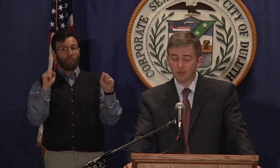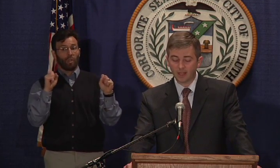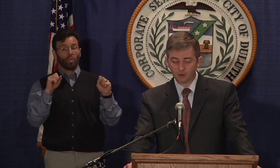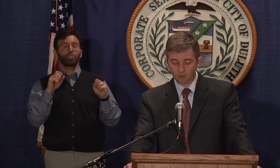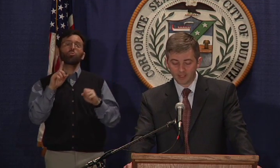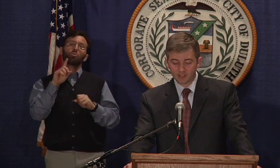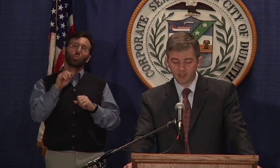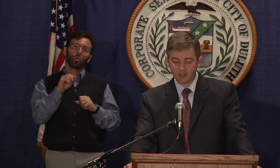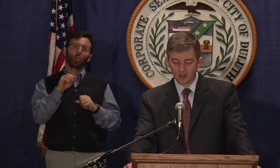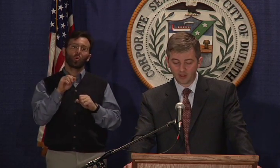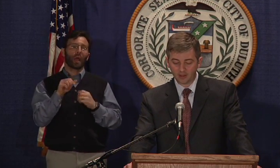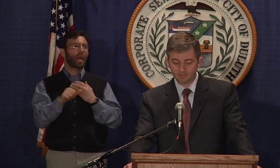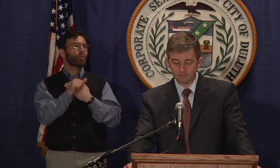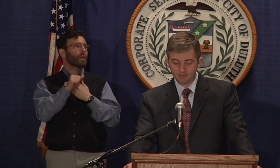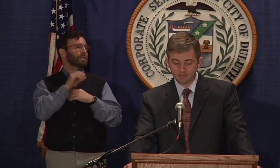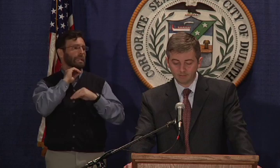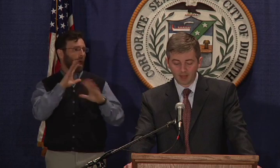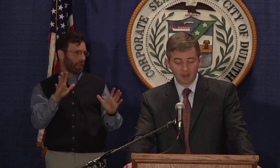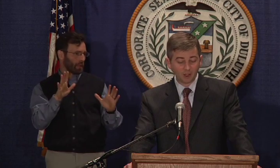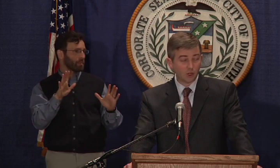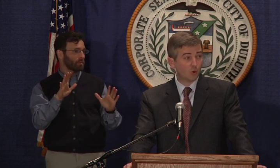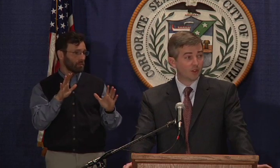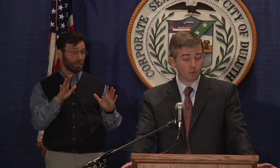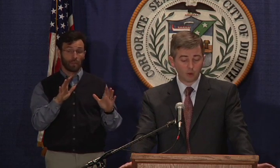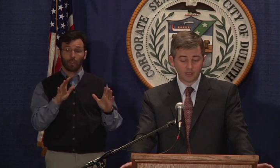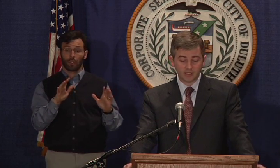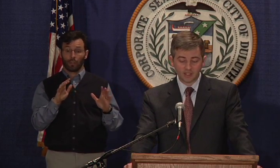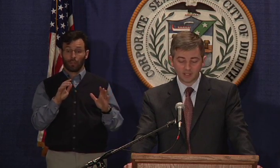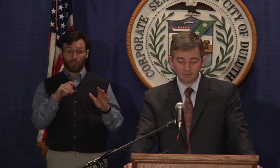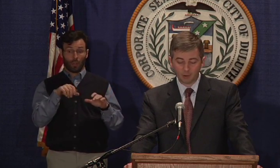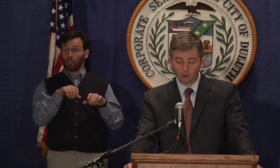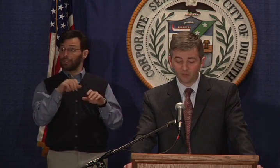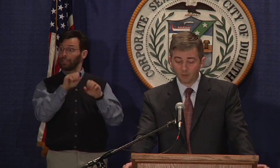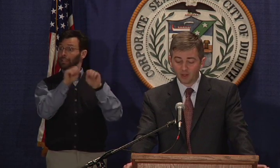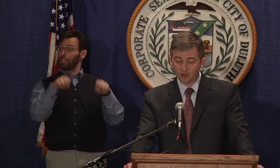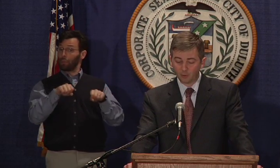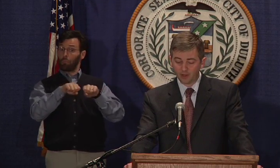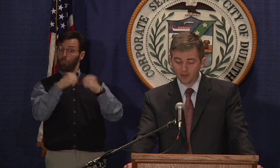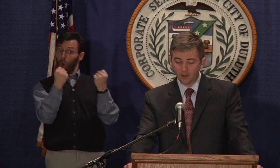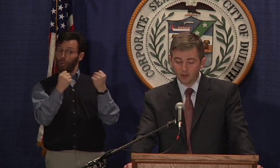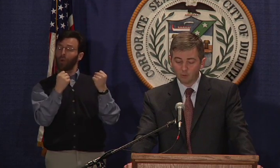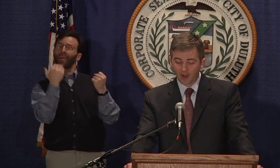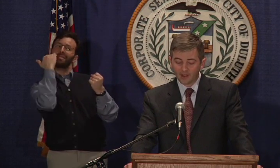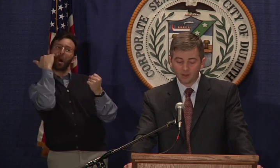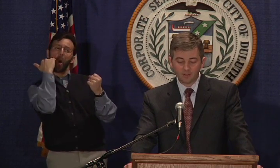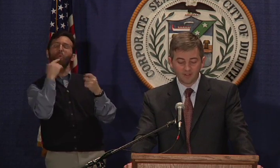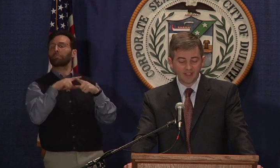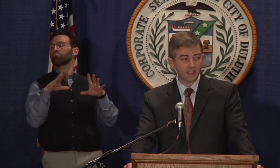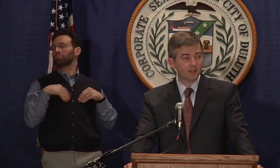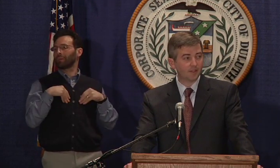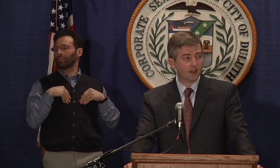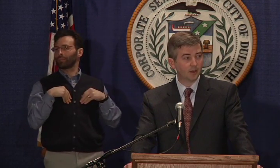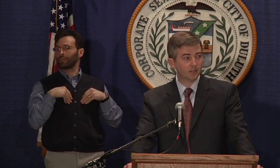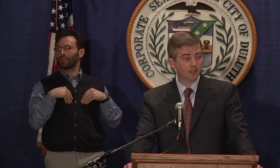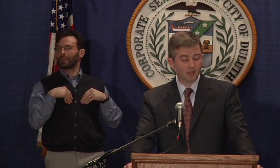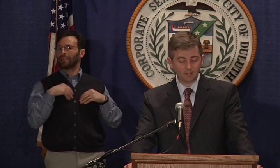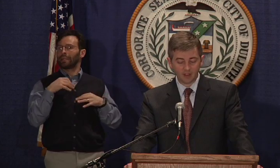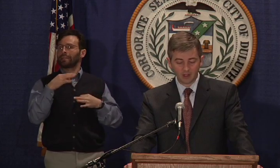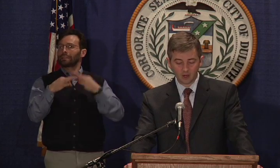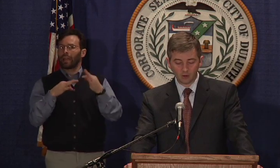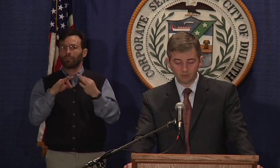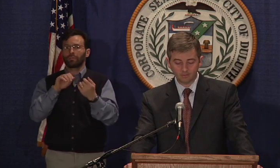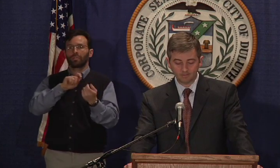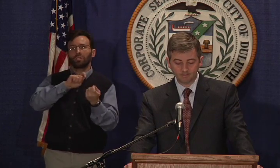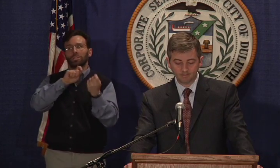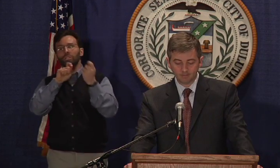do and to risk nothing and make do with a broken system that we're familiar with rather than facing the fears of